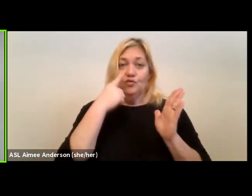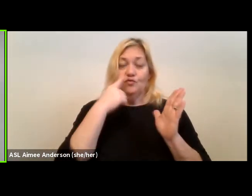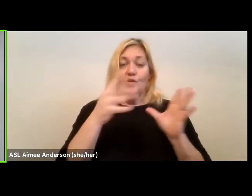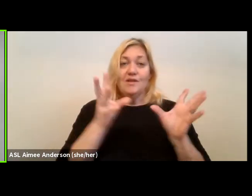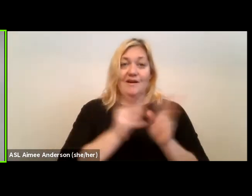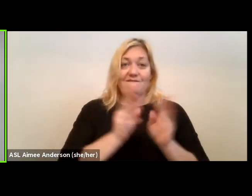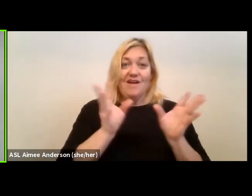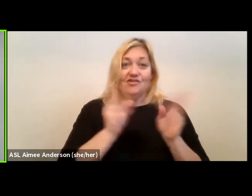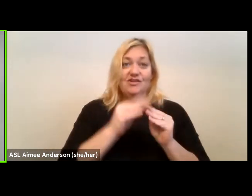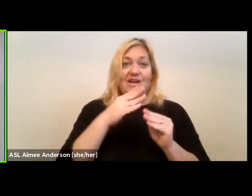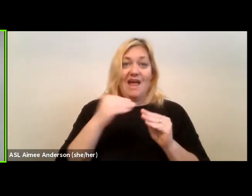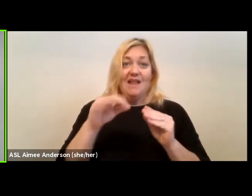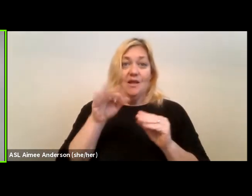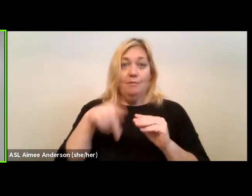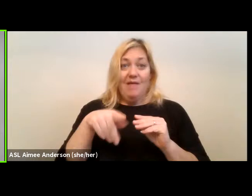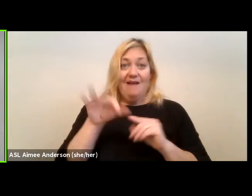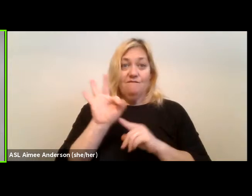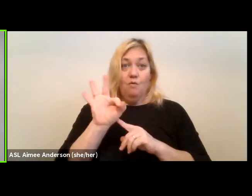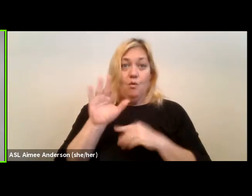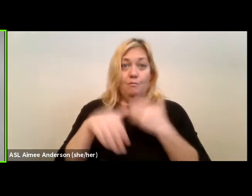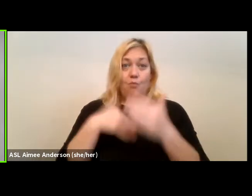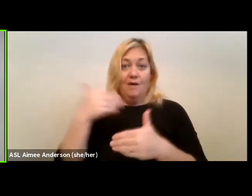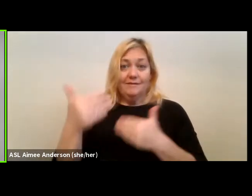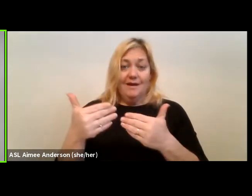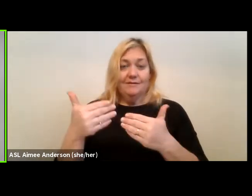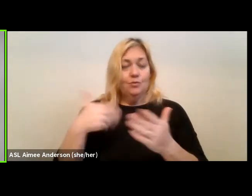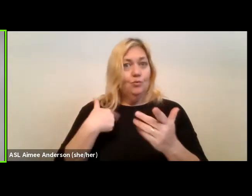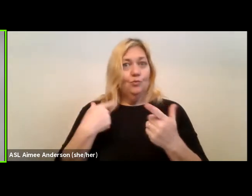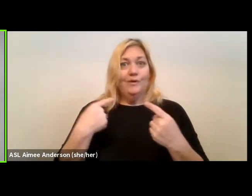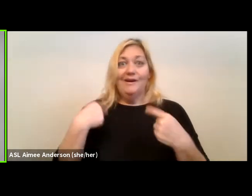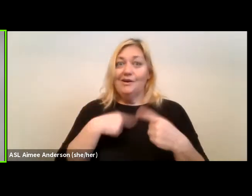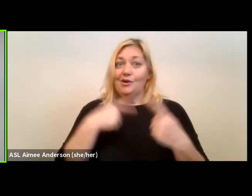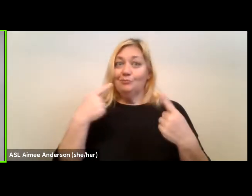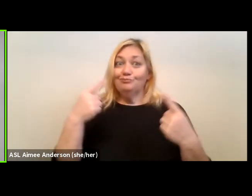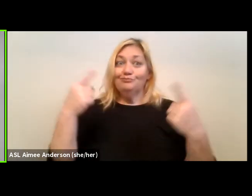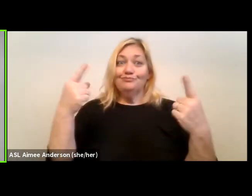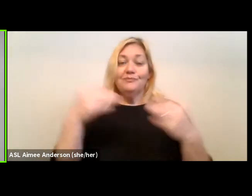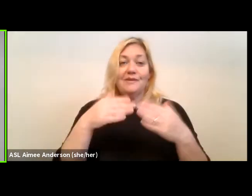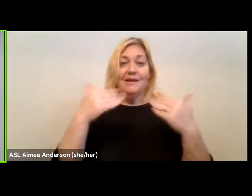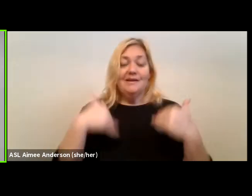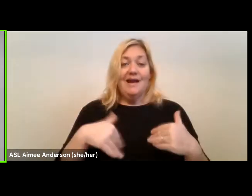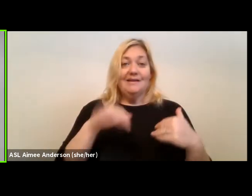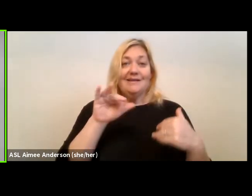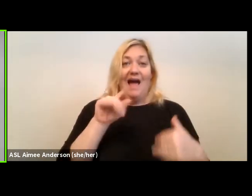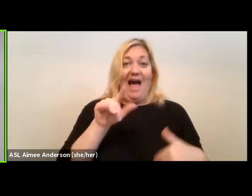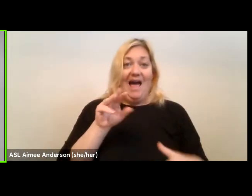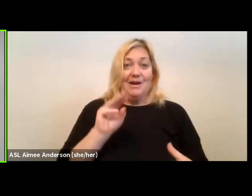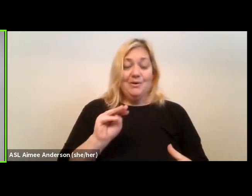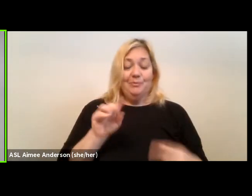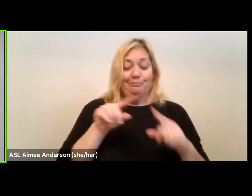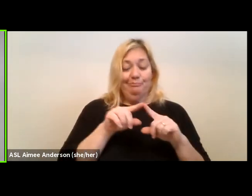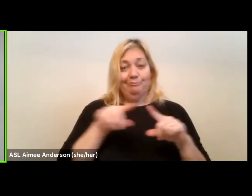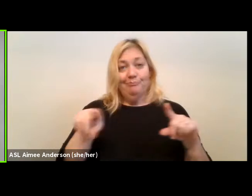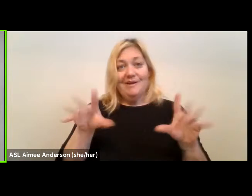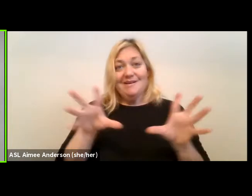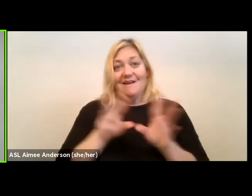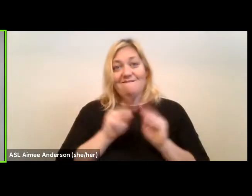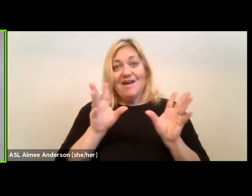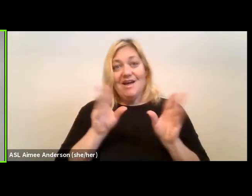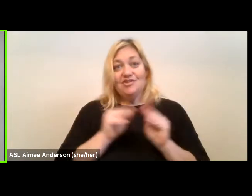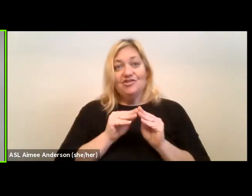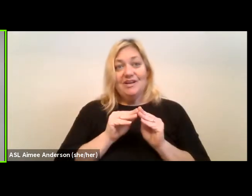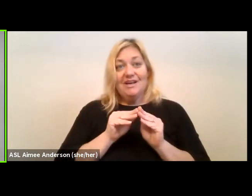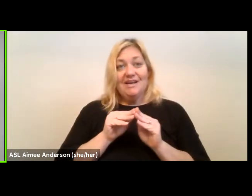platform process. We're getting there. Next item is the convention